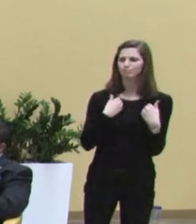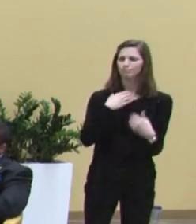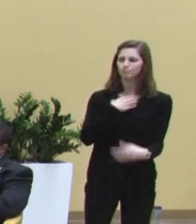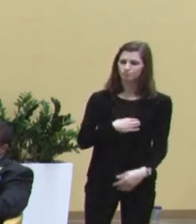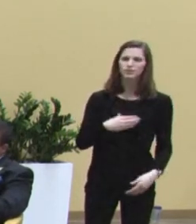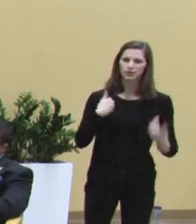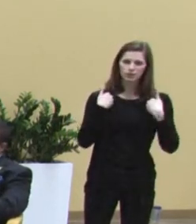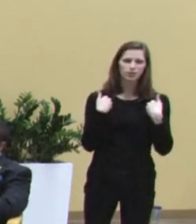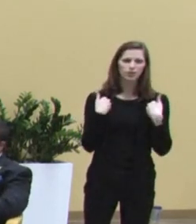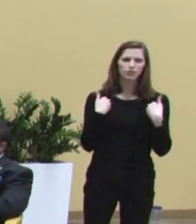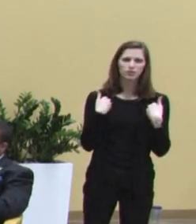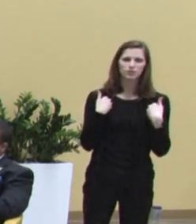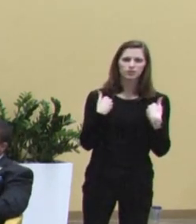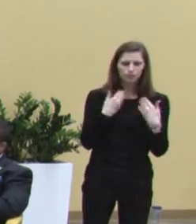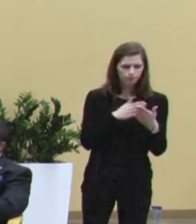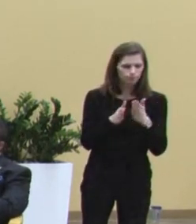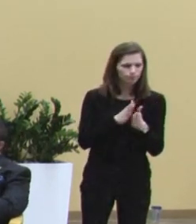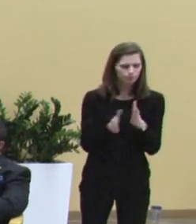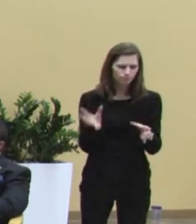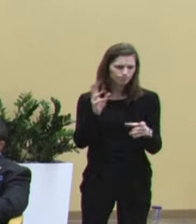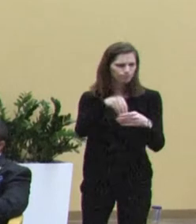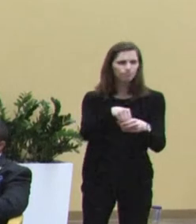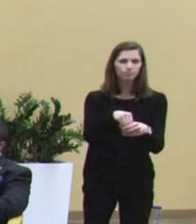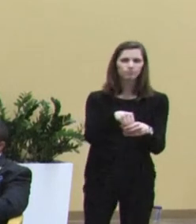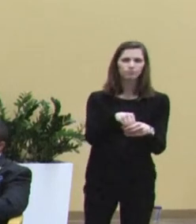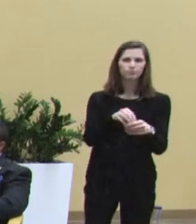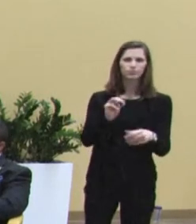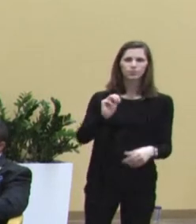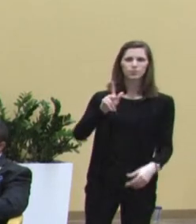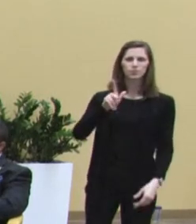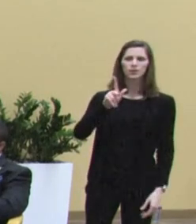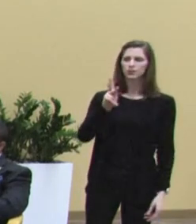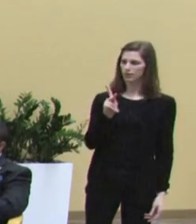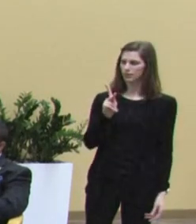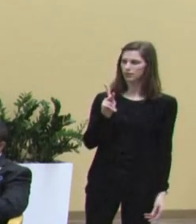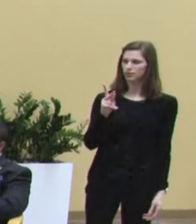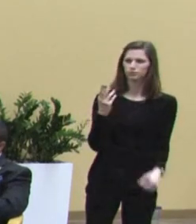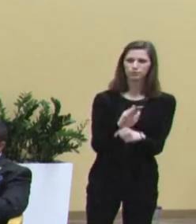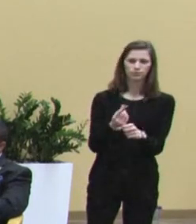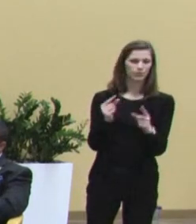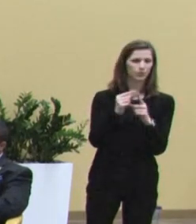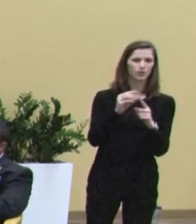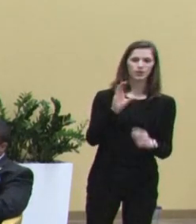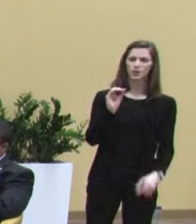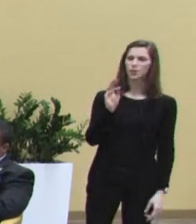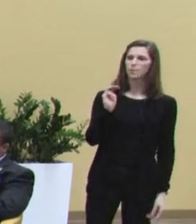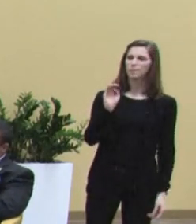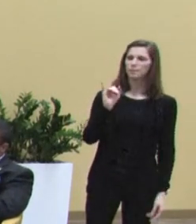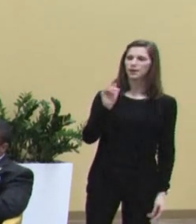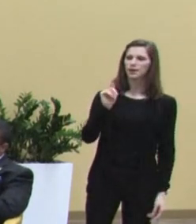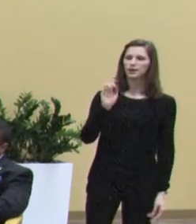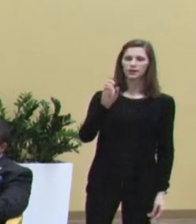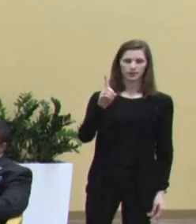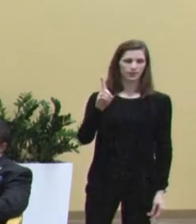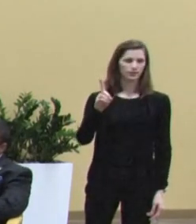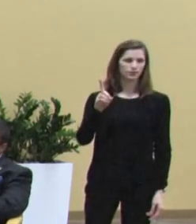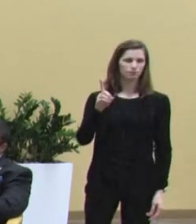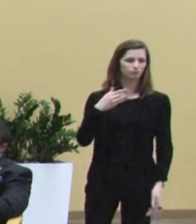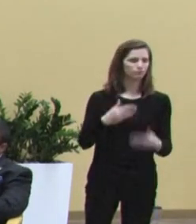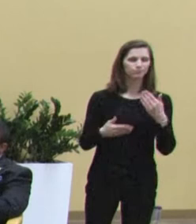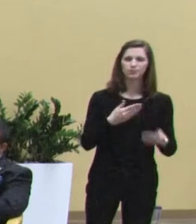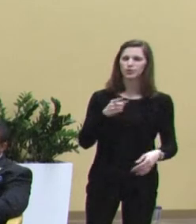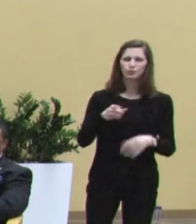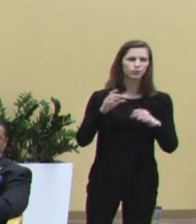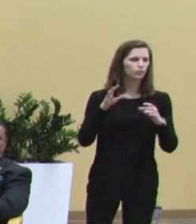committed. And I think that was another word that Dr. King used to say, is be committed to whatever you do. And then I'd like to recognize Ms.